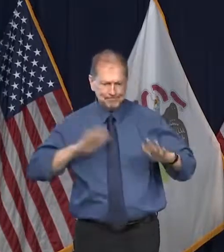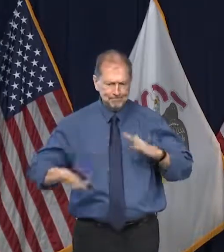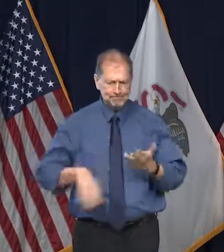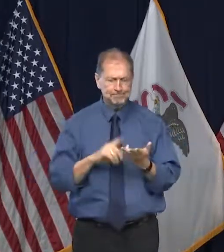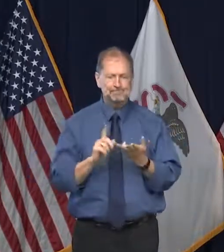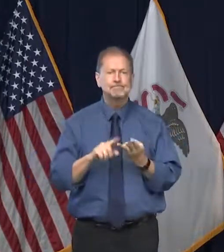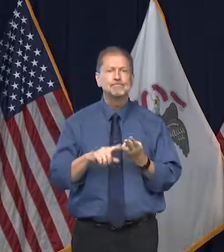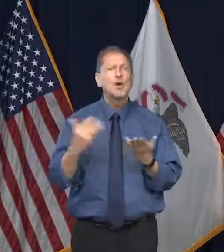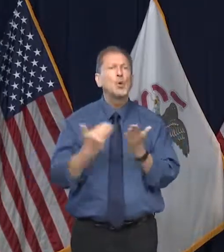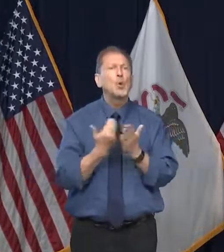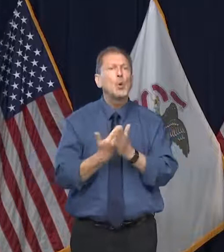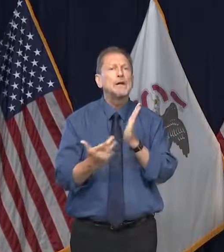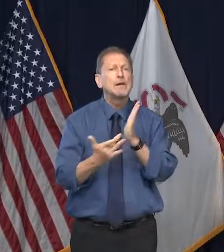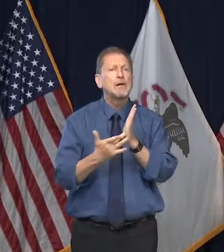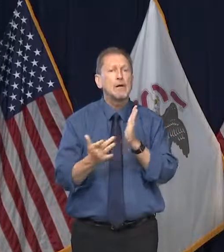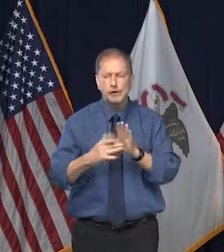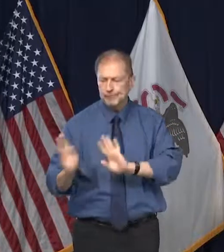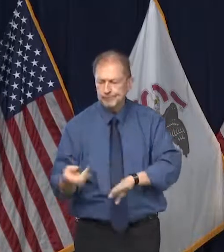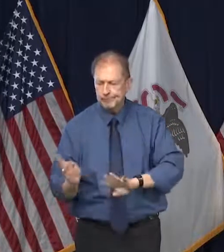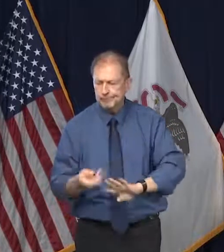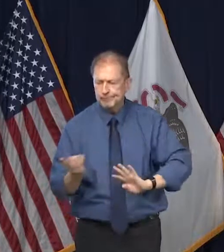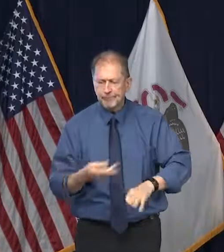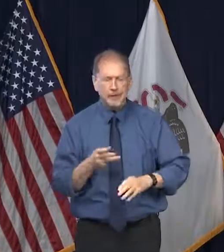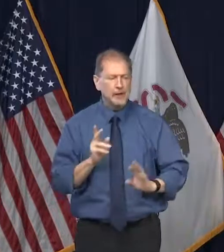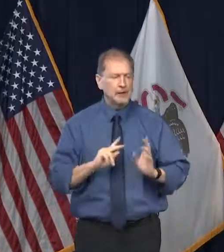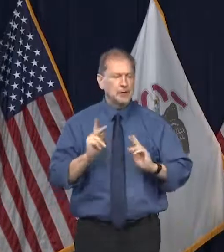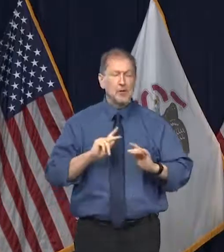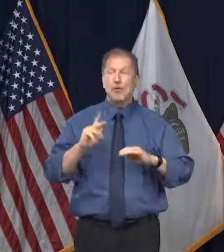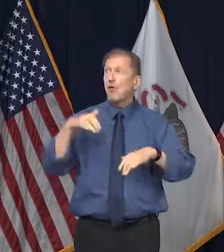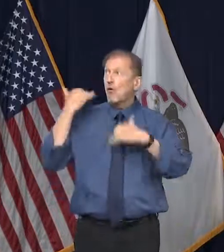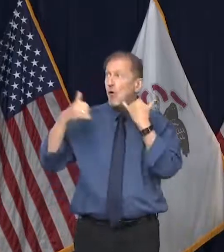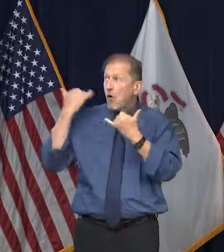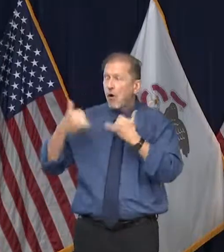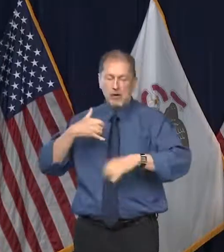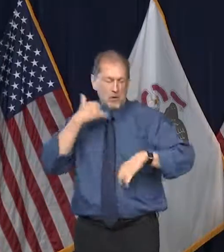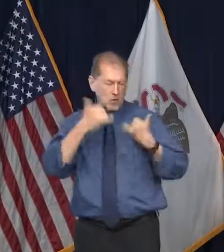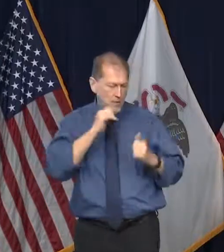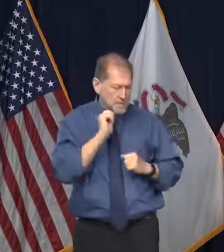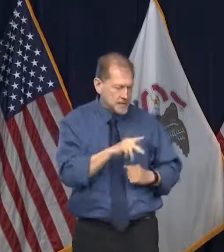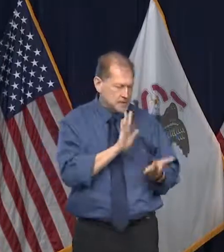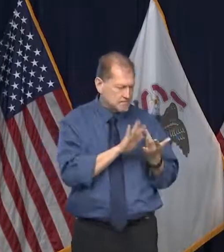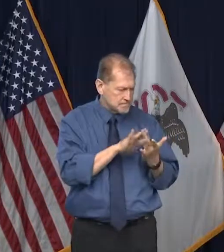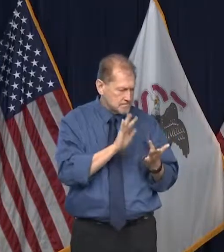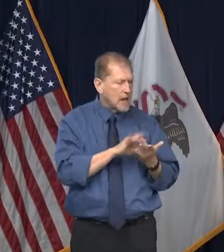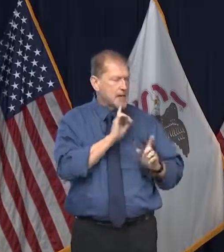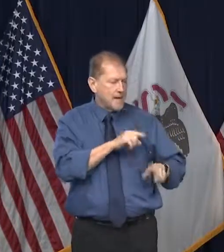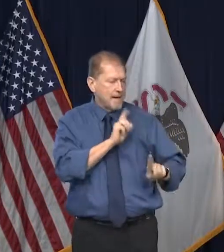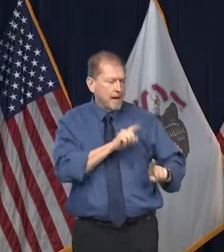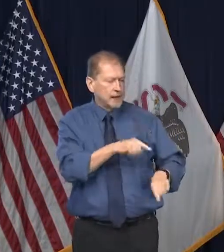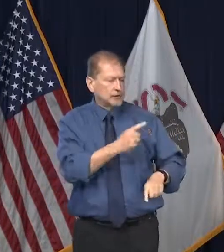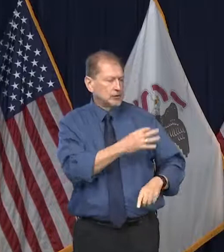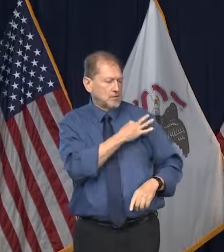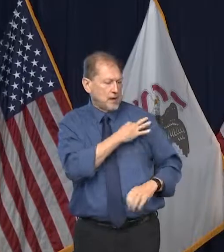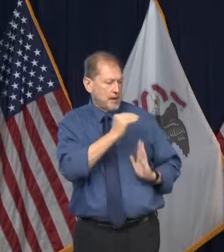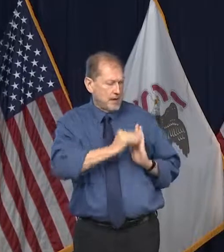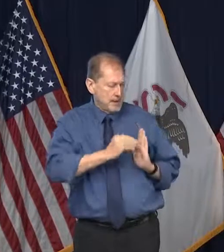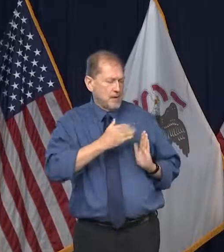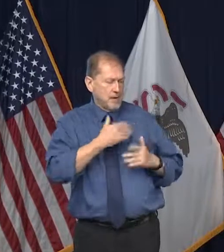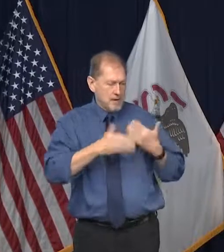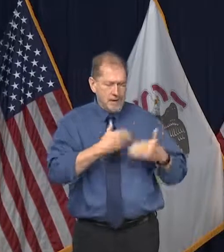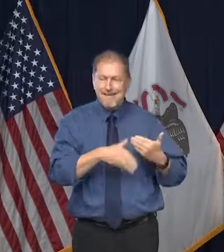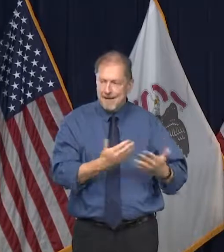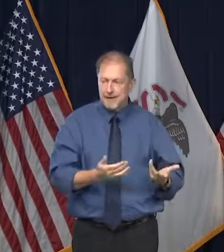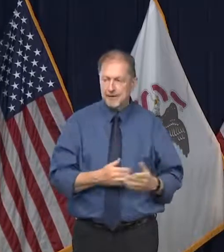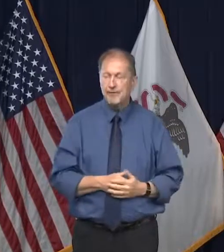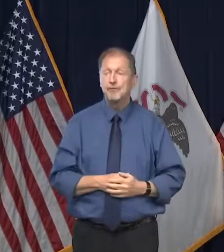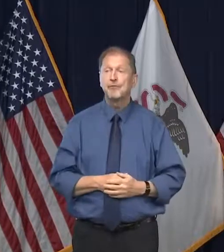to help us with processing to make sure that we're answering, calling back people much faster. Obviously, any increase